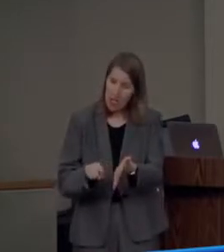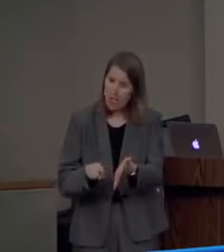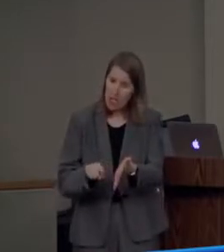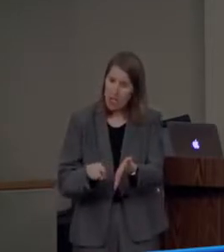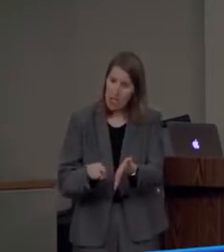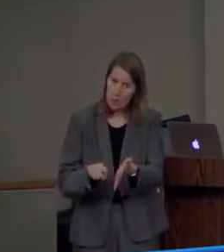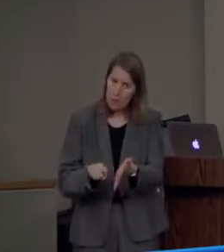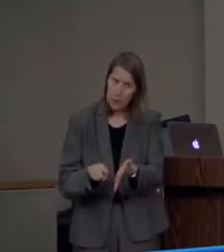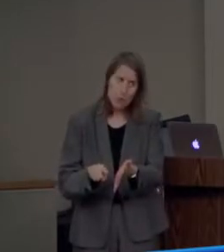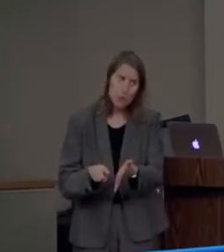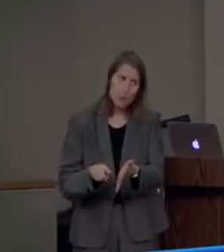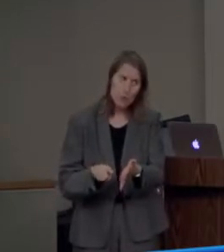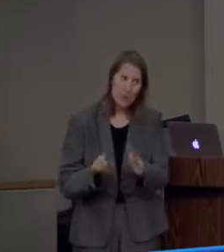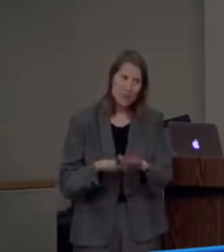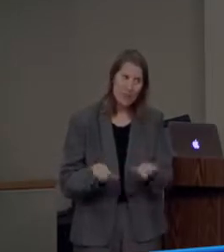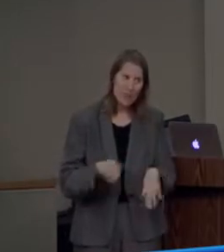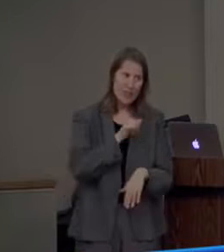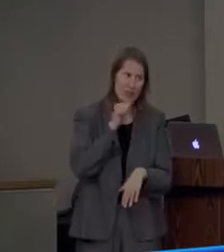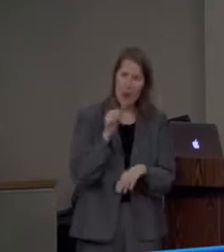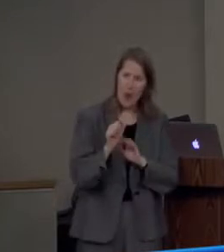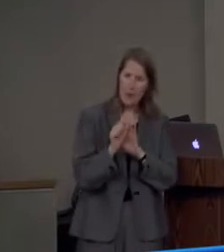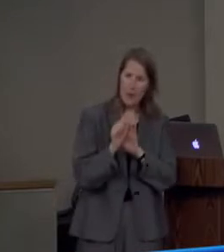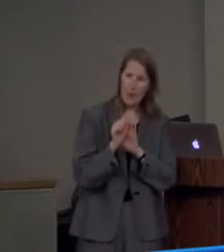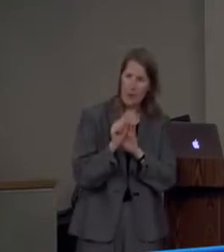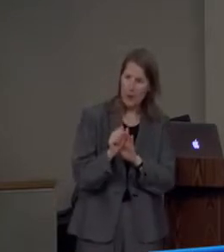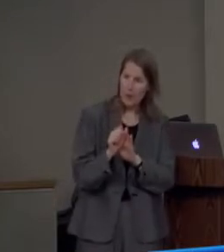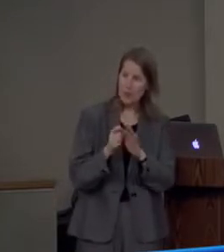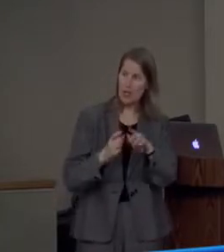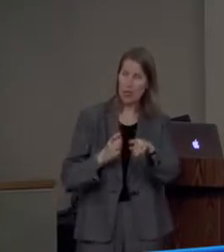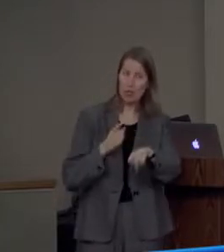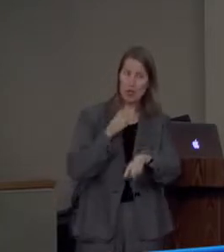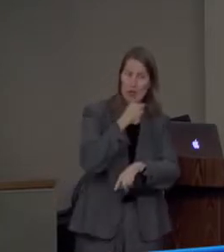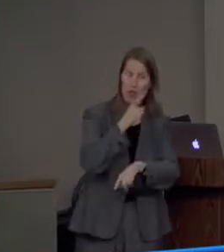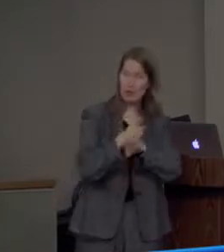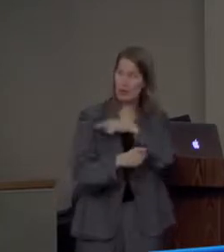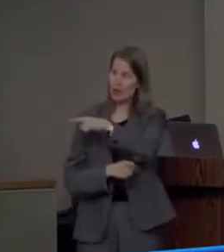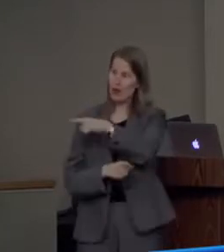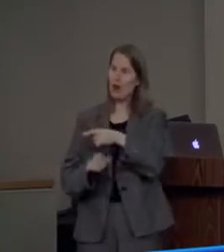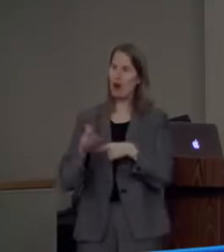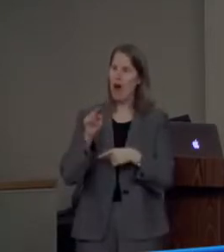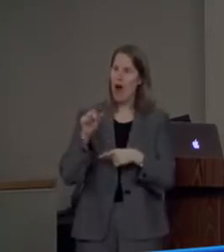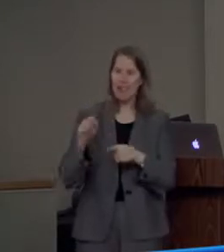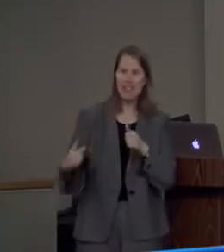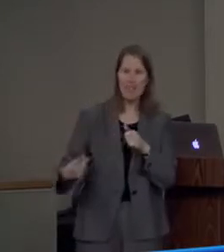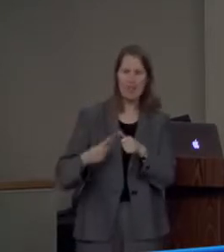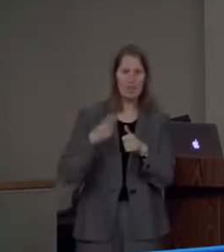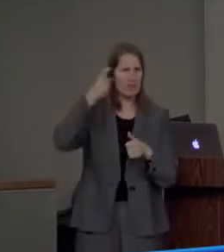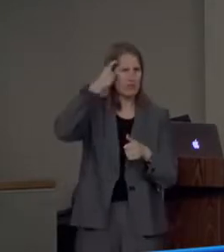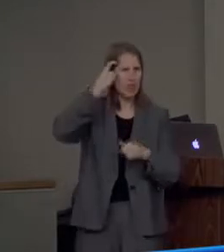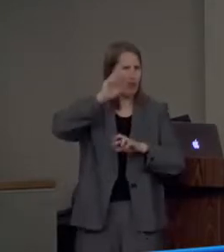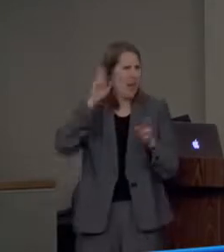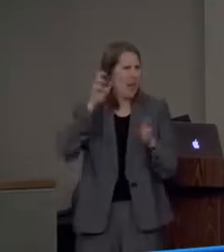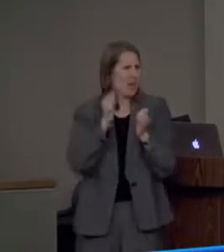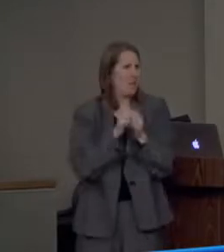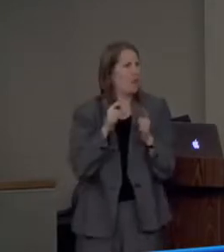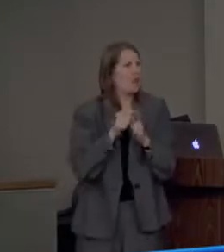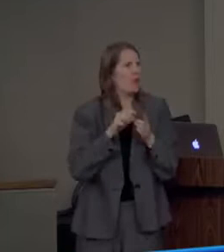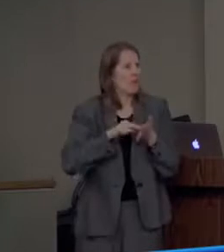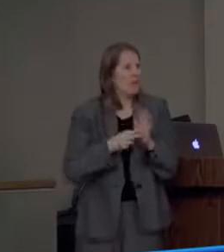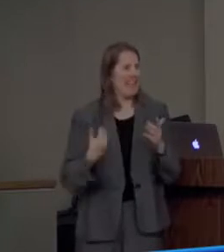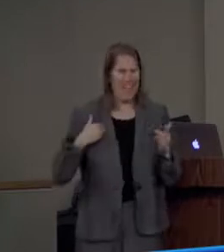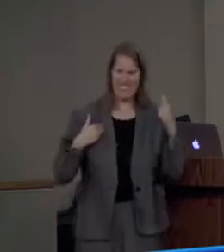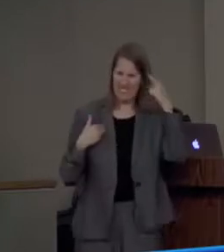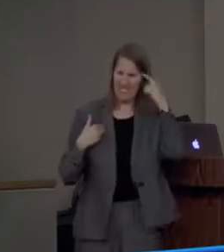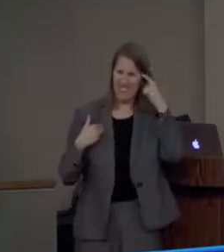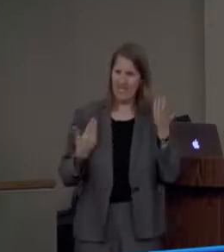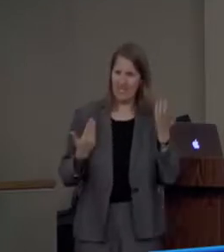do not produce symbolic gestures unless they first have the word in their active comprehension and production